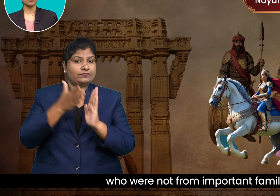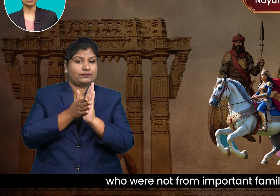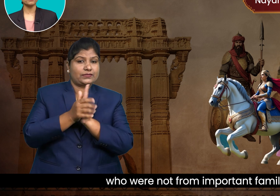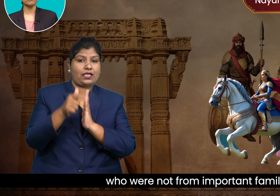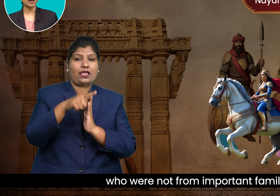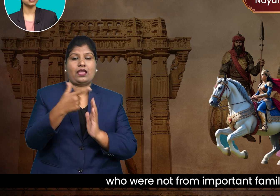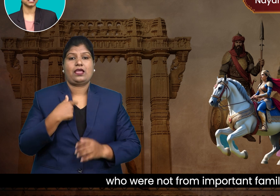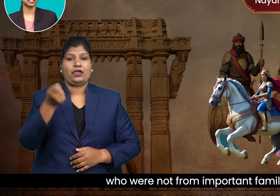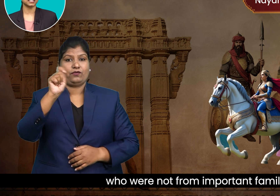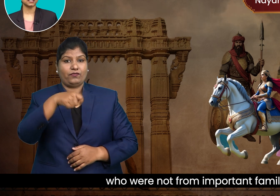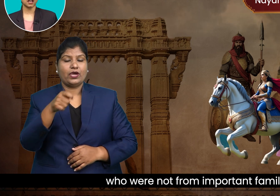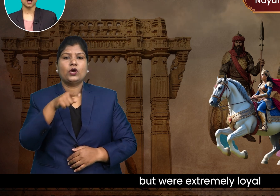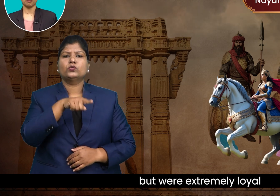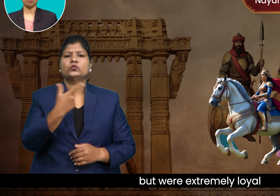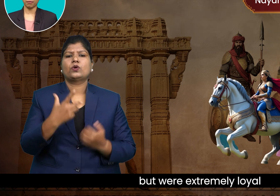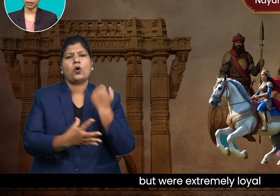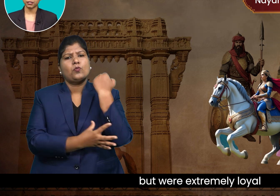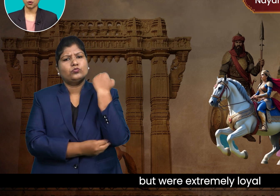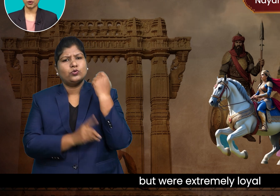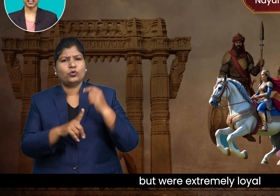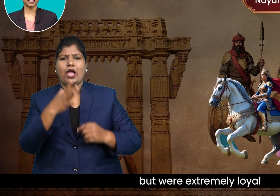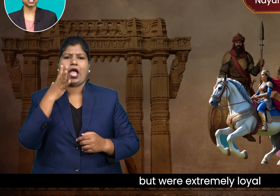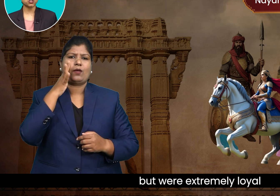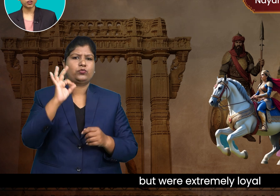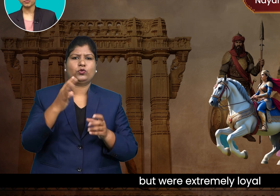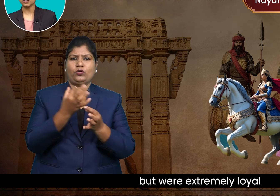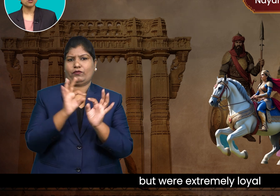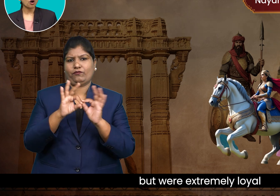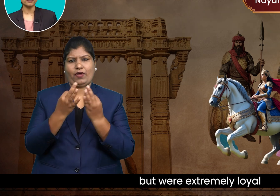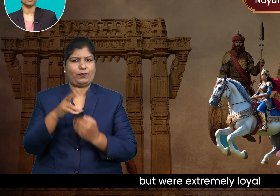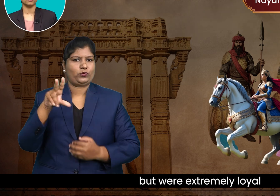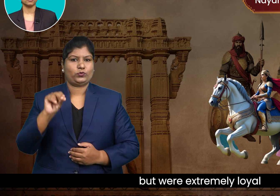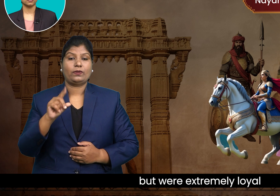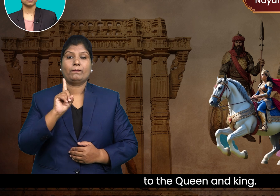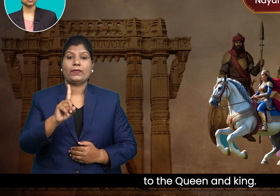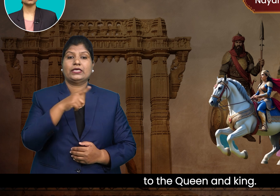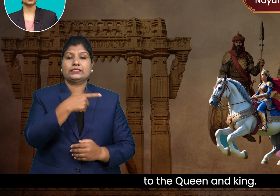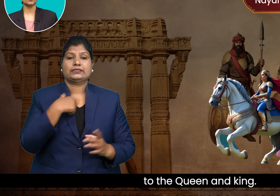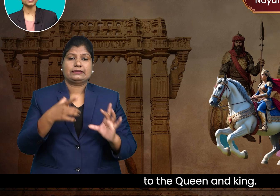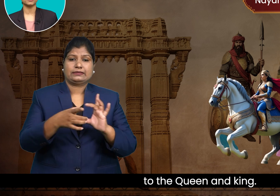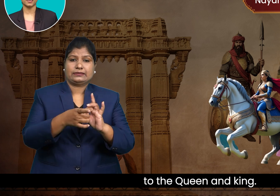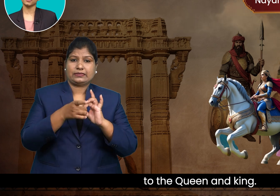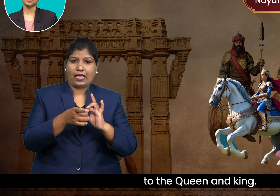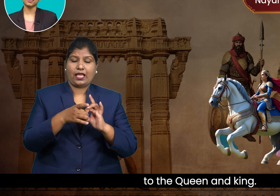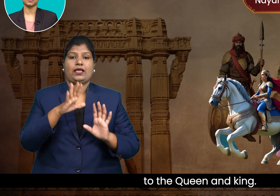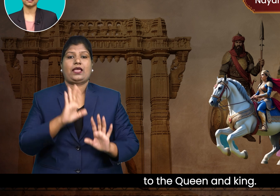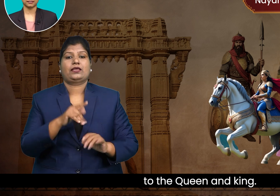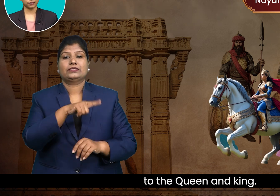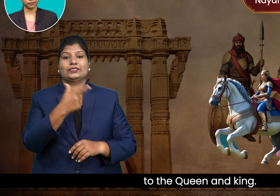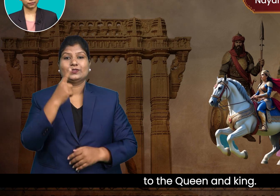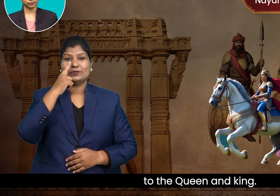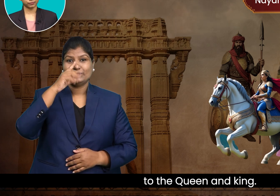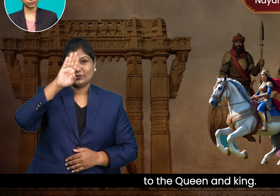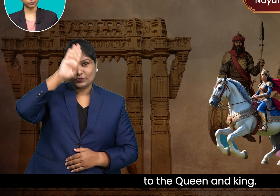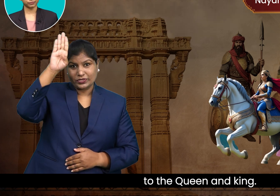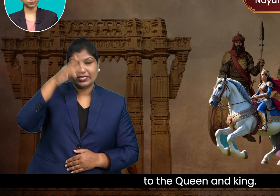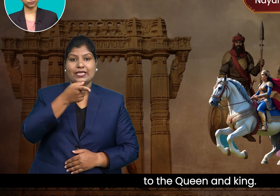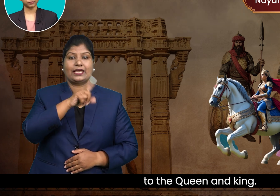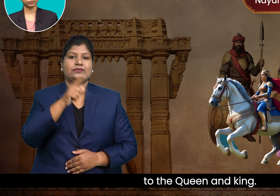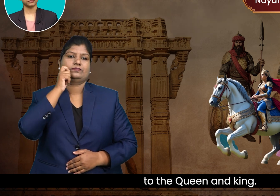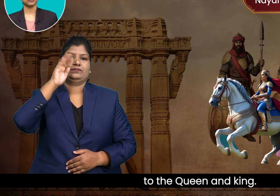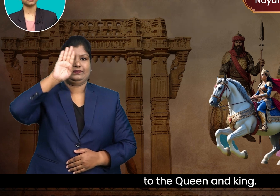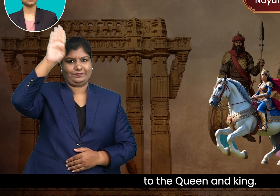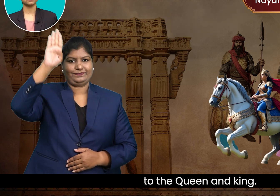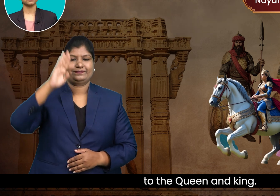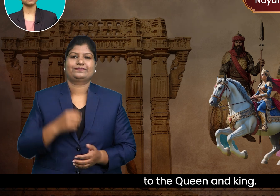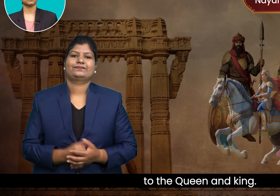from important families but were extremely loyal to the queen and king.